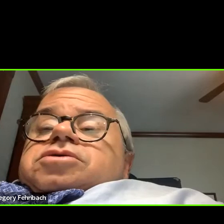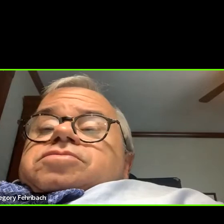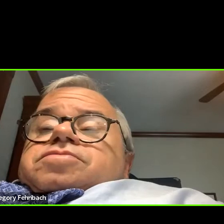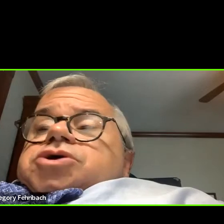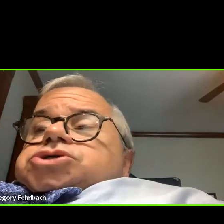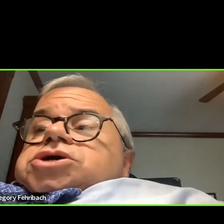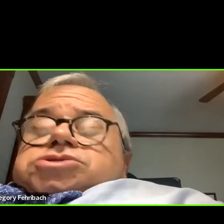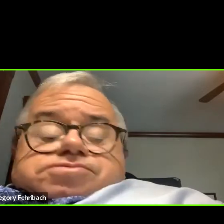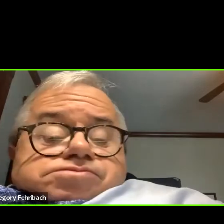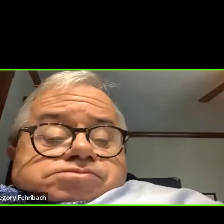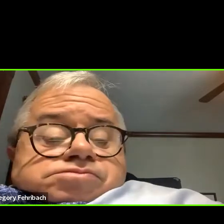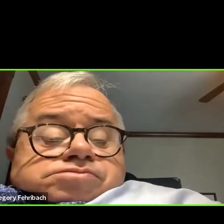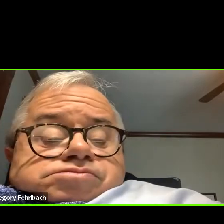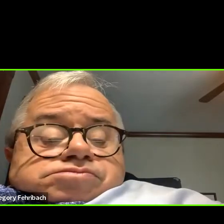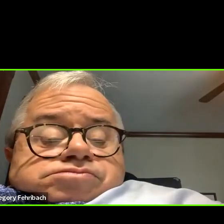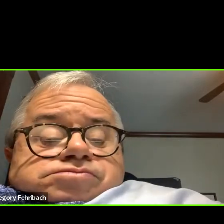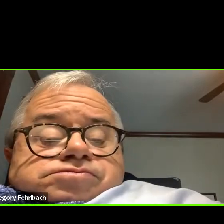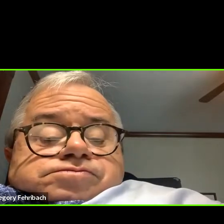right-of-way by chance?